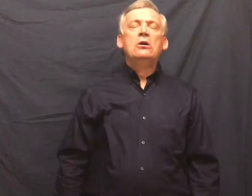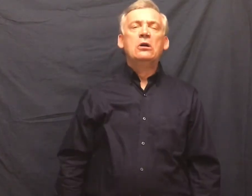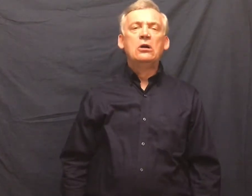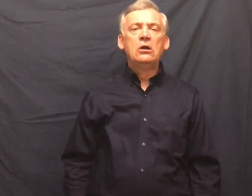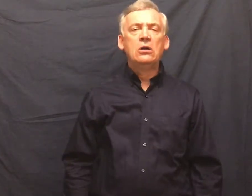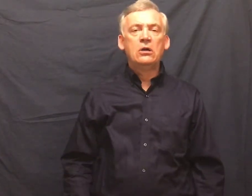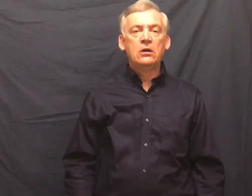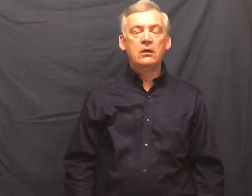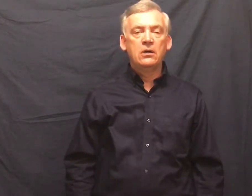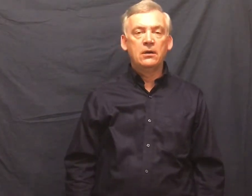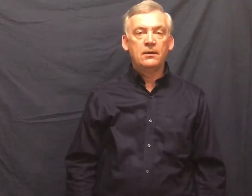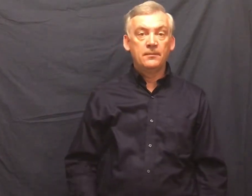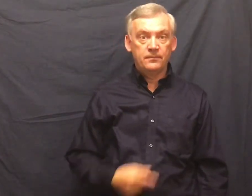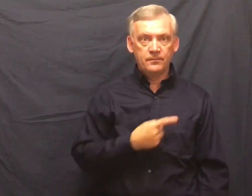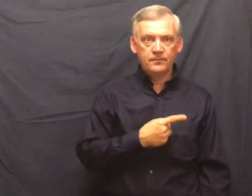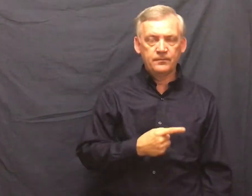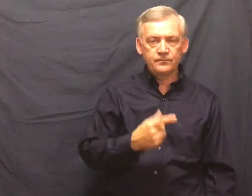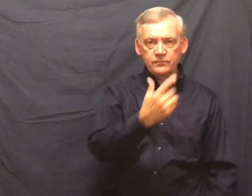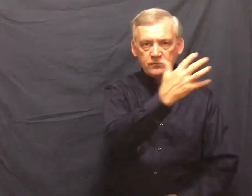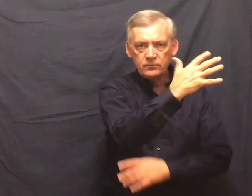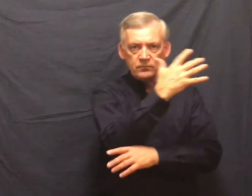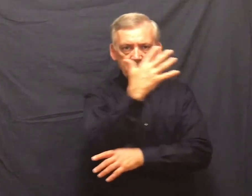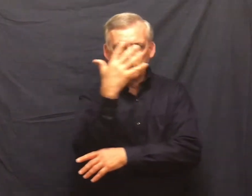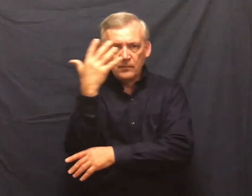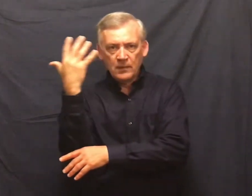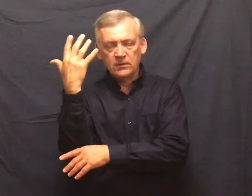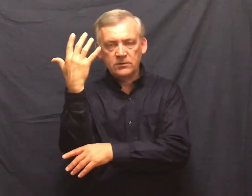George came quietly out of the brush, and the rabbit scuttled back into Lenny's brain.